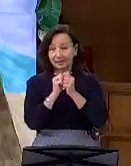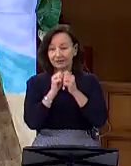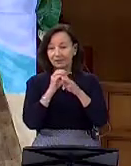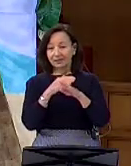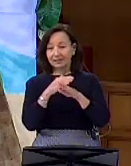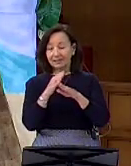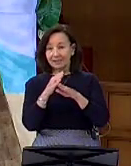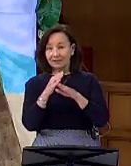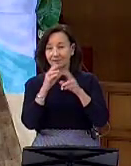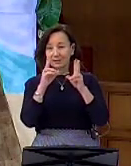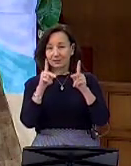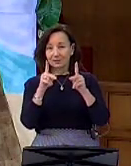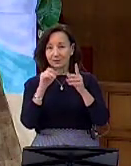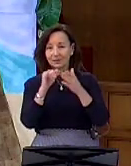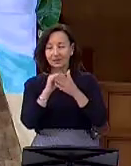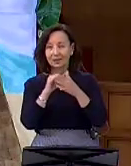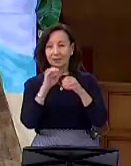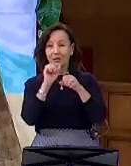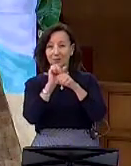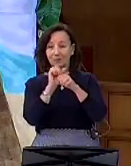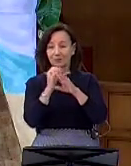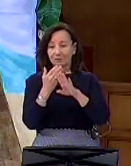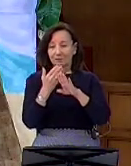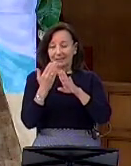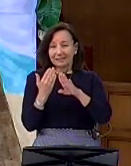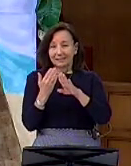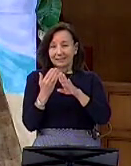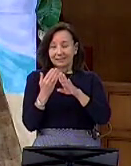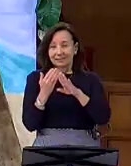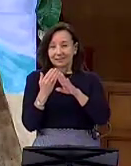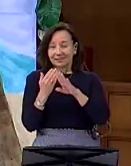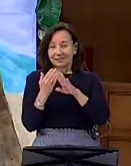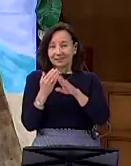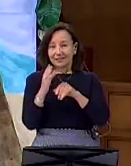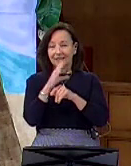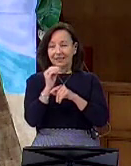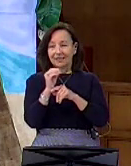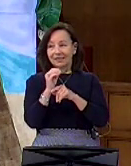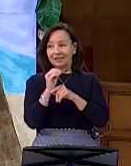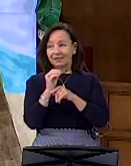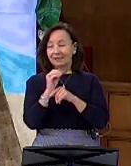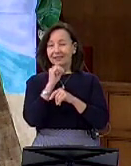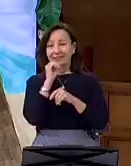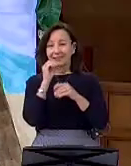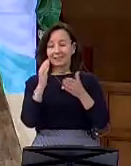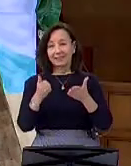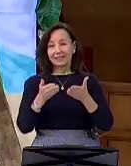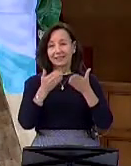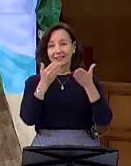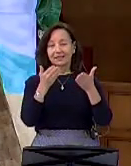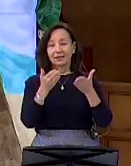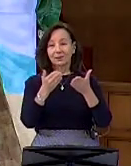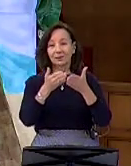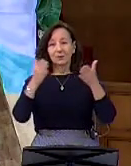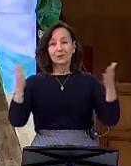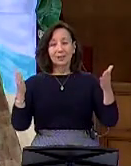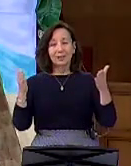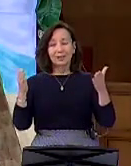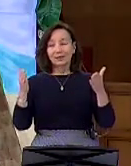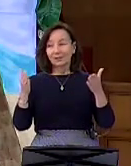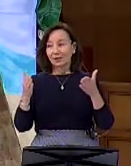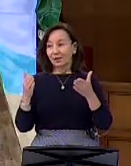a person who works behind the scenes and doesn't often get a lot of credit, and that's Deborah Rucker. What